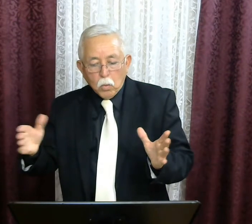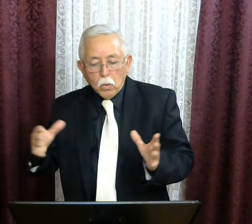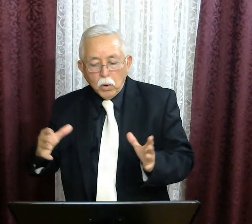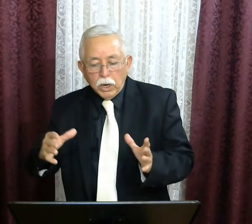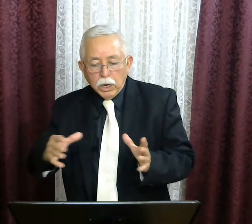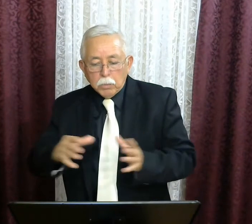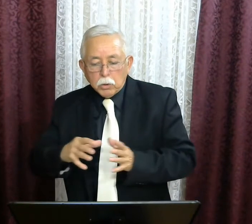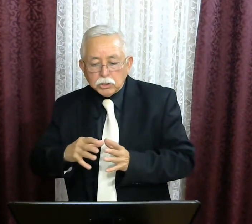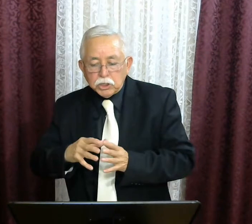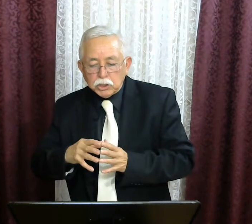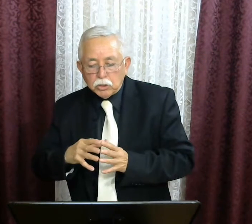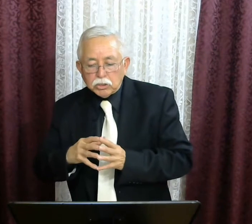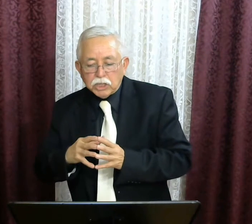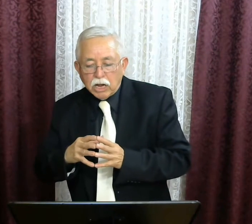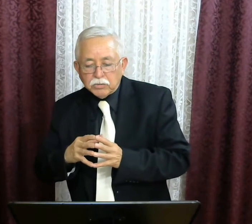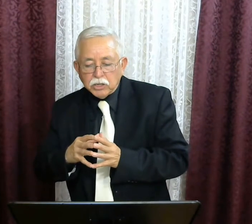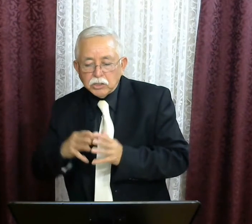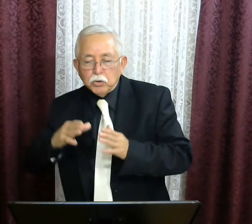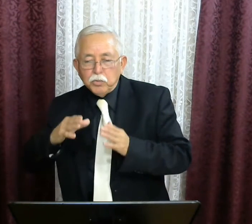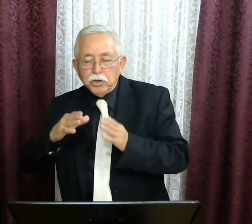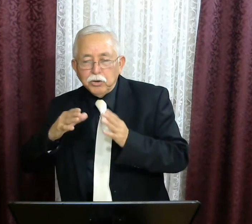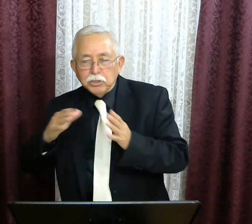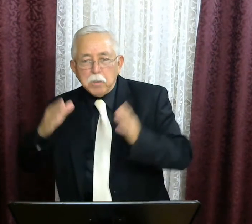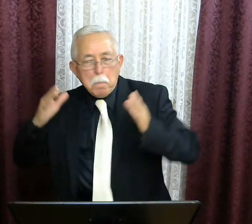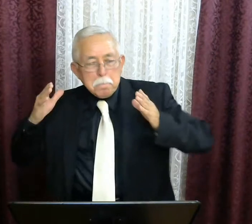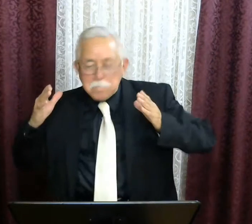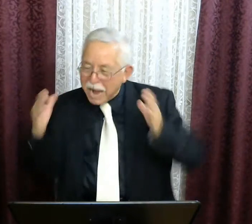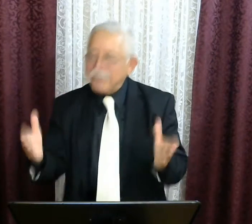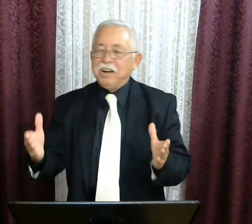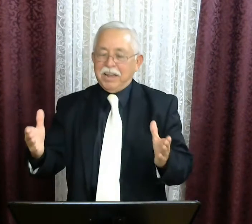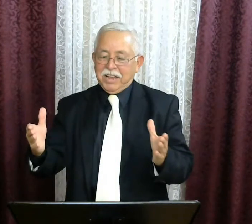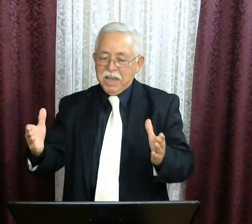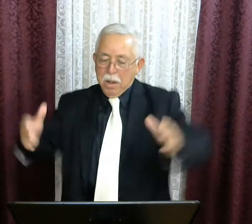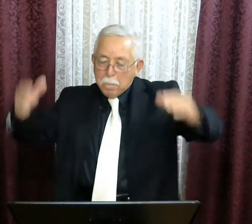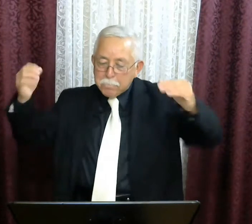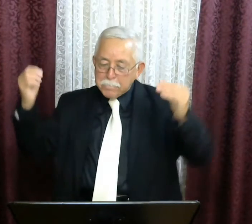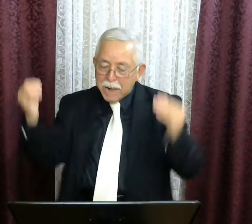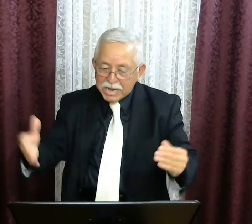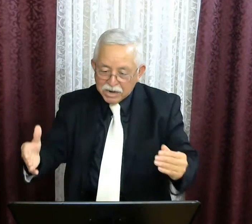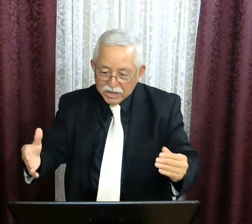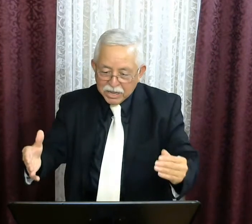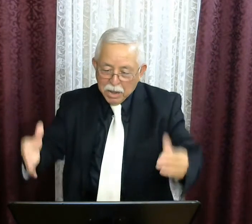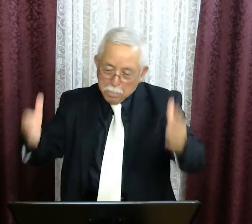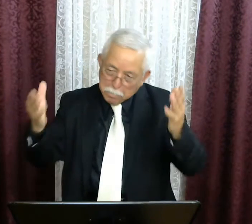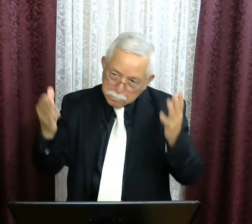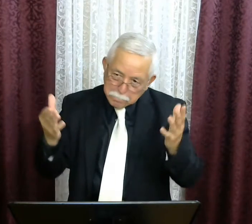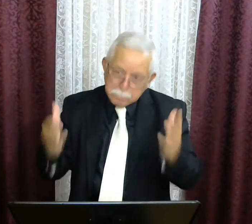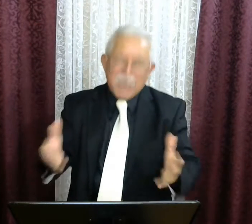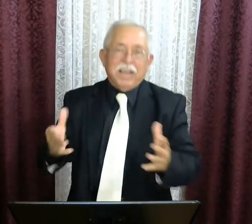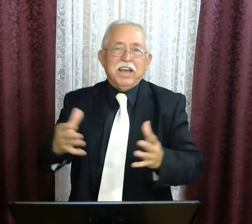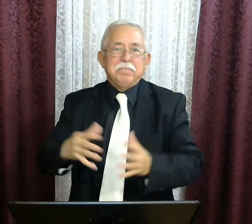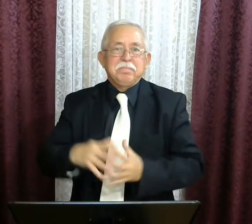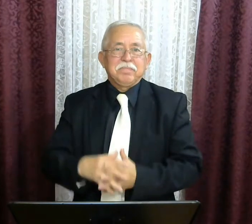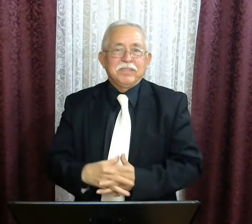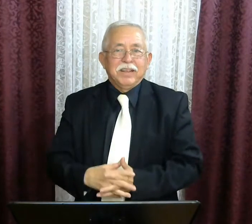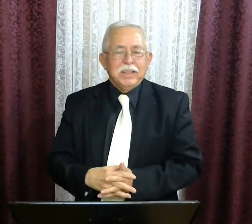we position ourselves to be used mightily. Mightily by Him. Do you